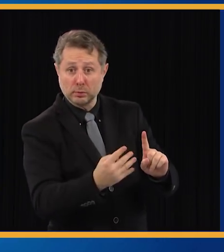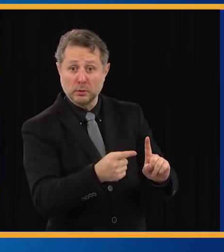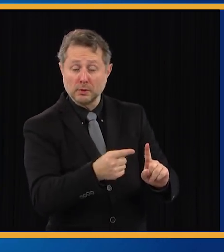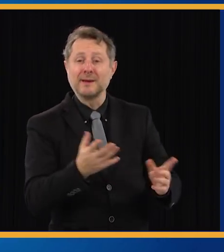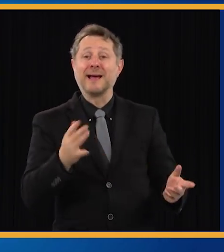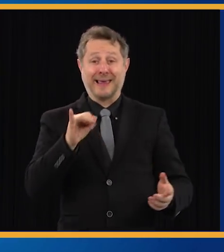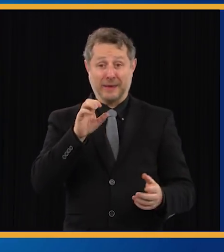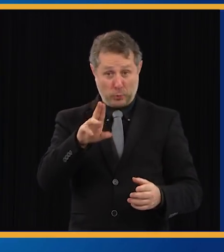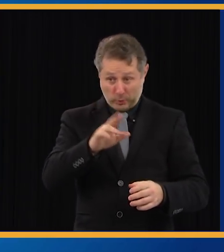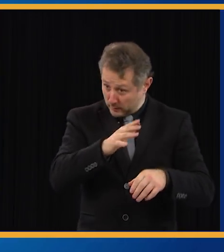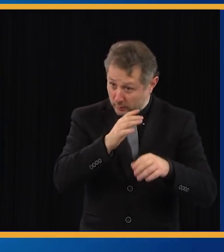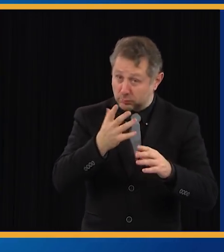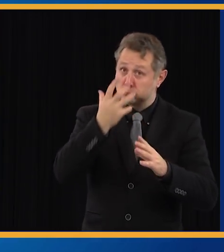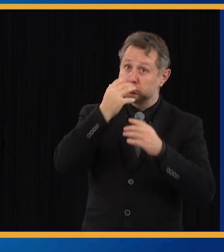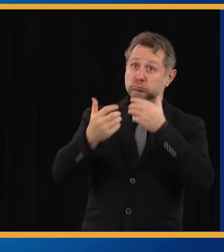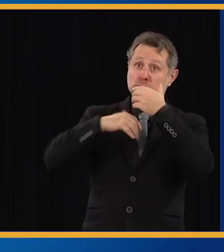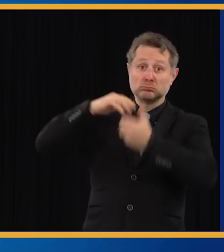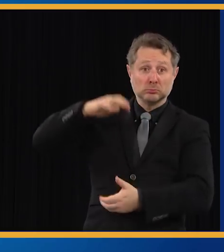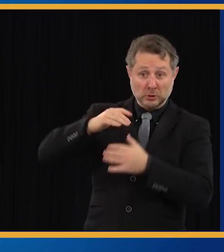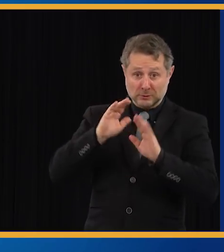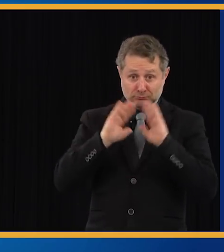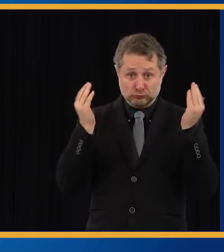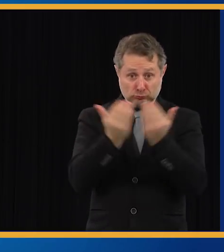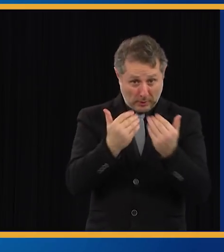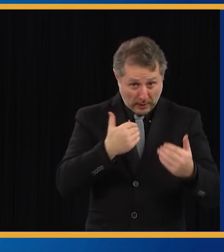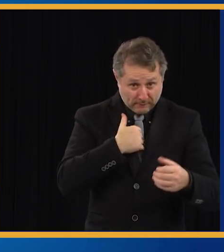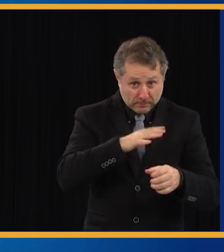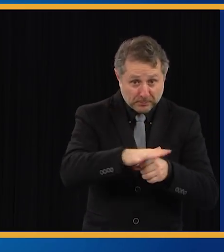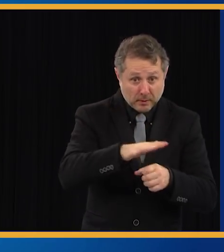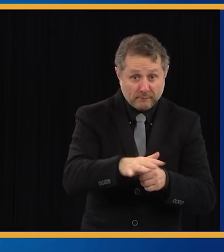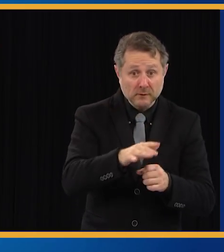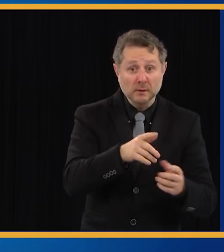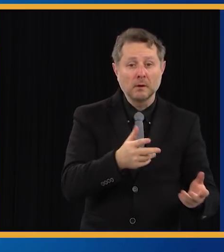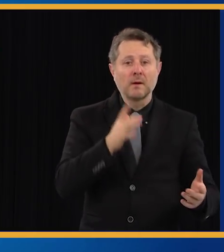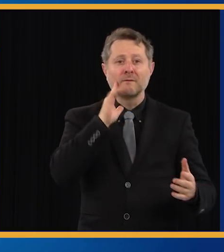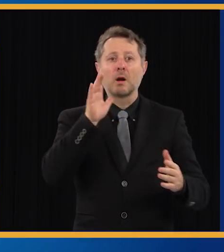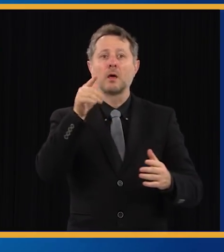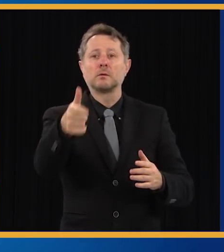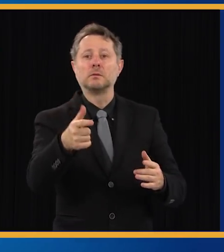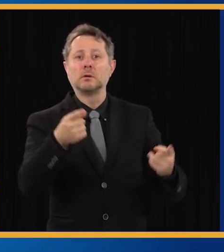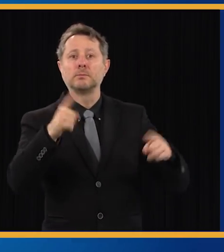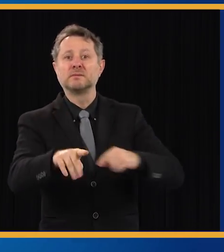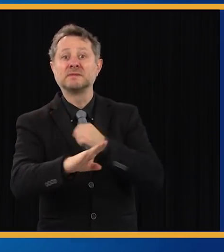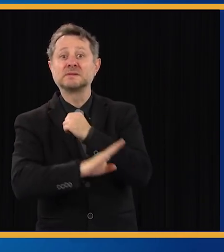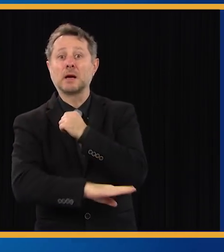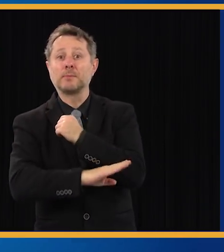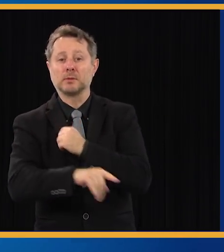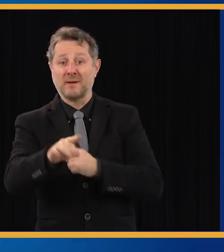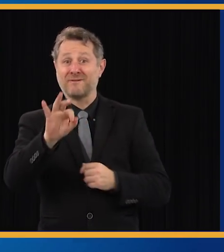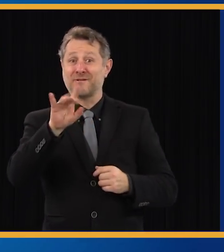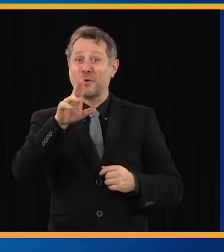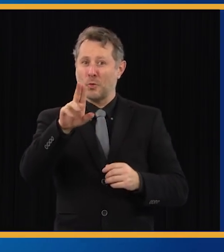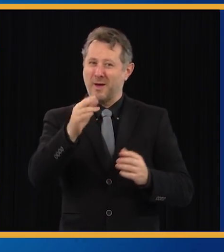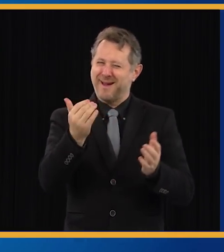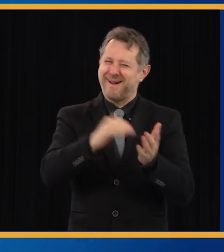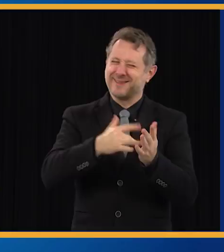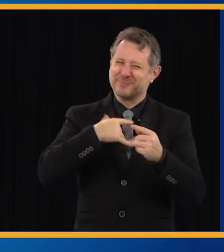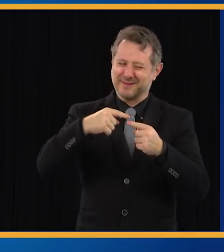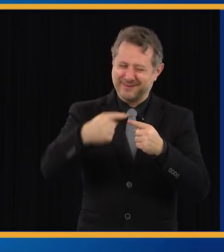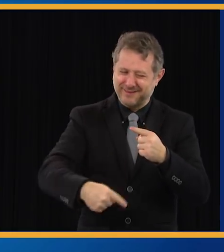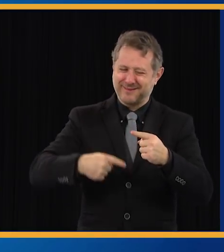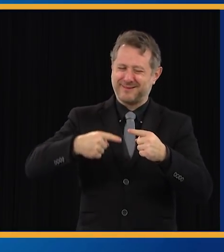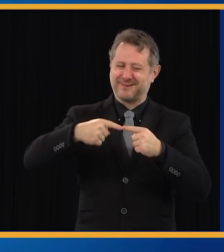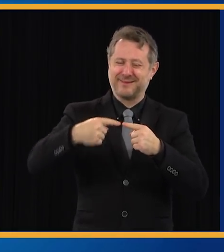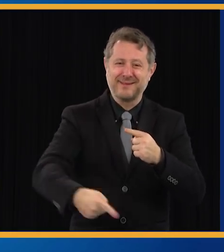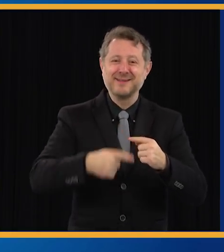you contemplating what's going to happen when the flu season kicks in September, where we could potentially